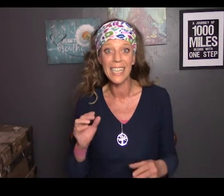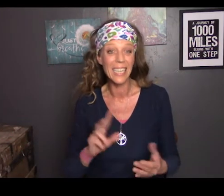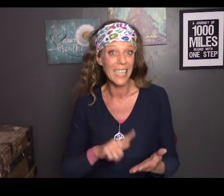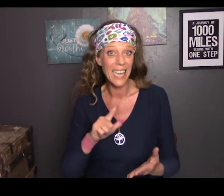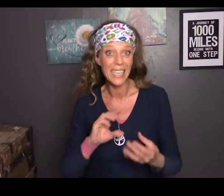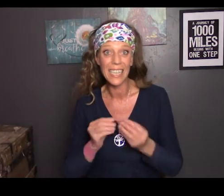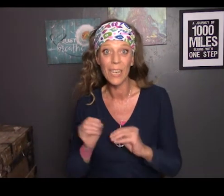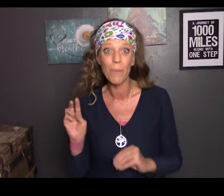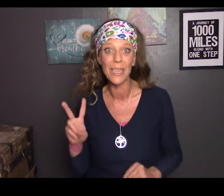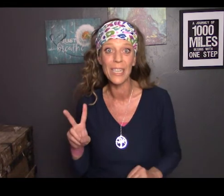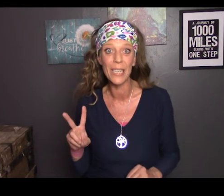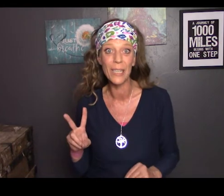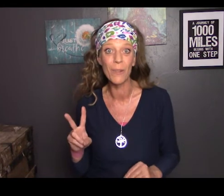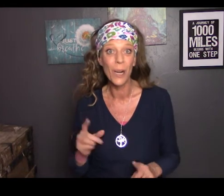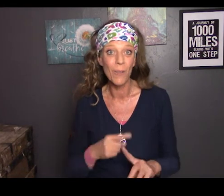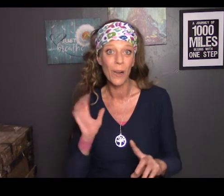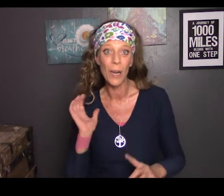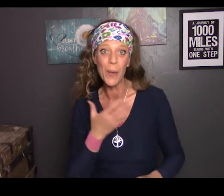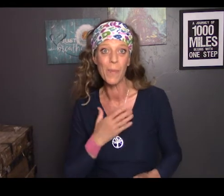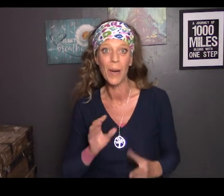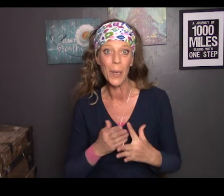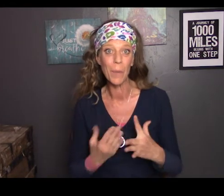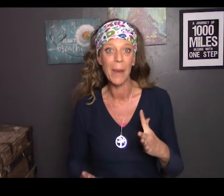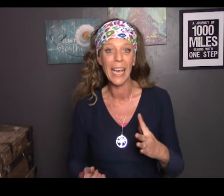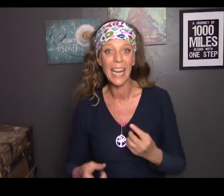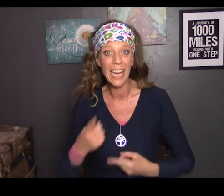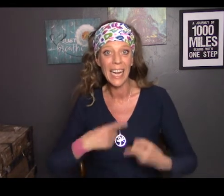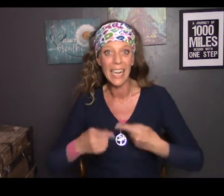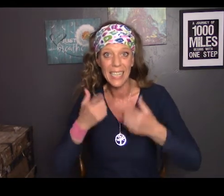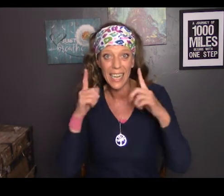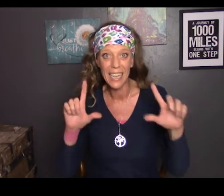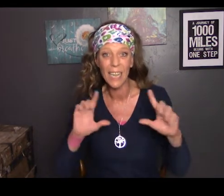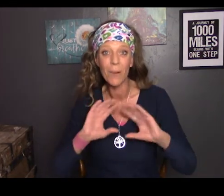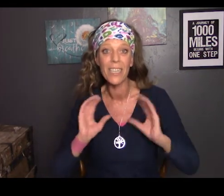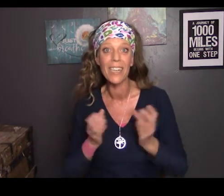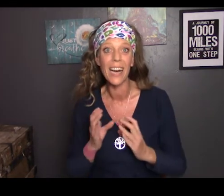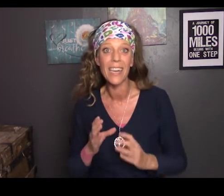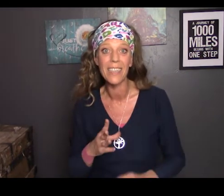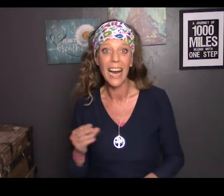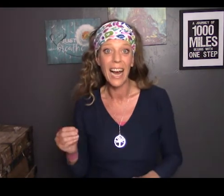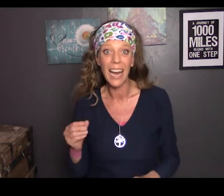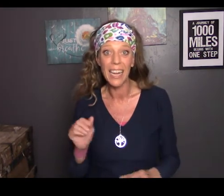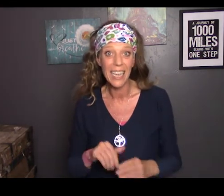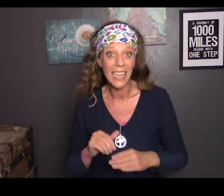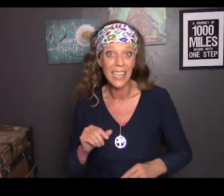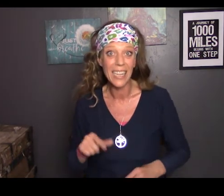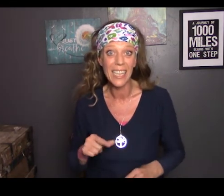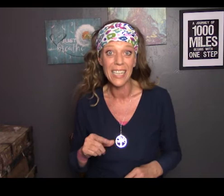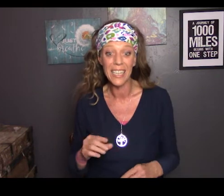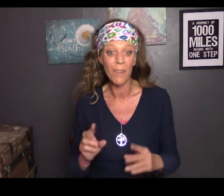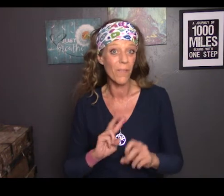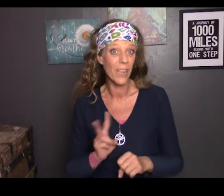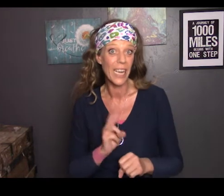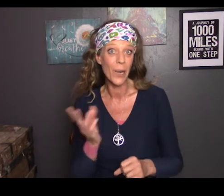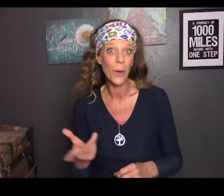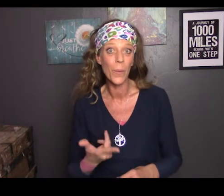is lesson number 2 from our beginning sign language class, and in this video